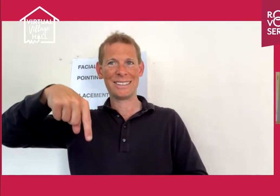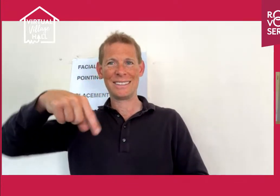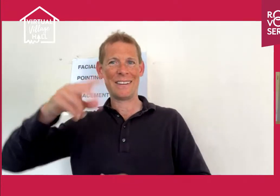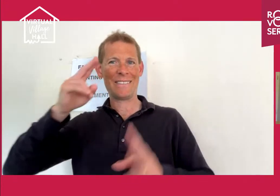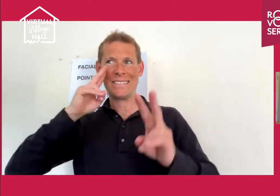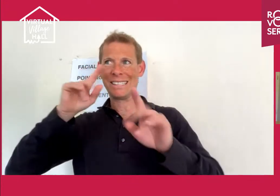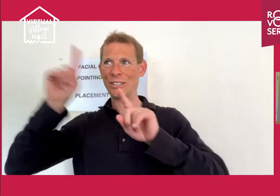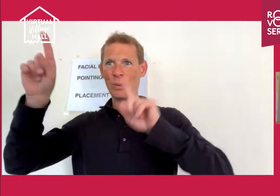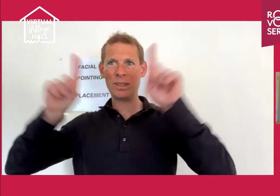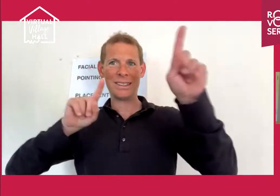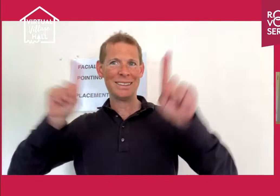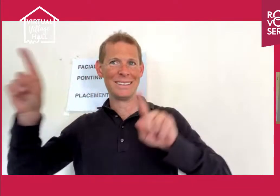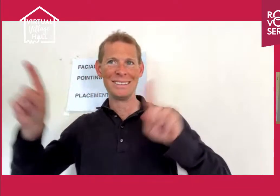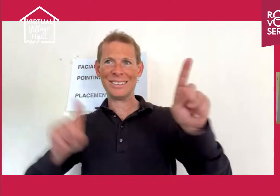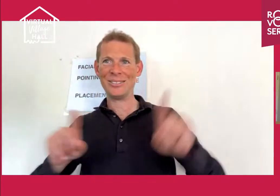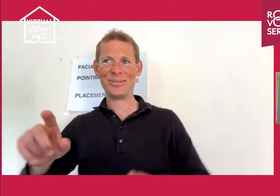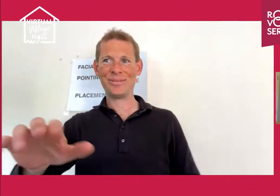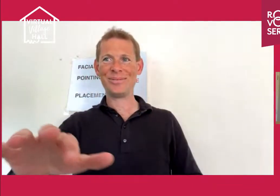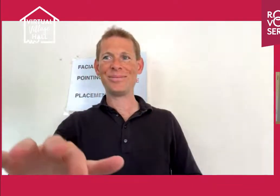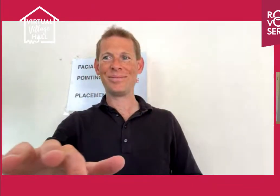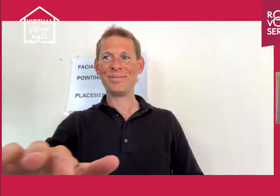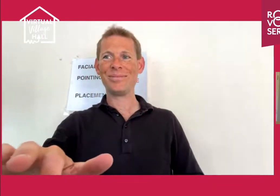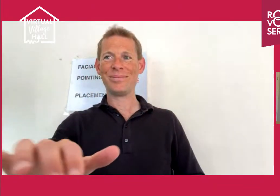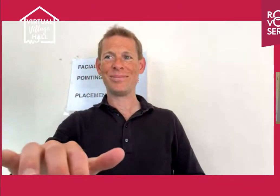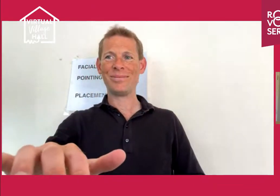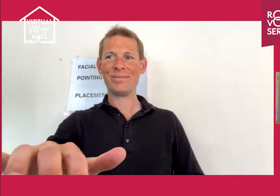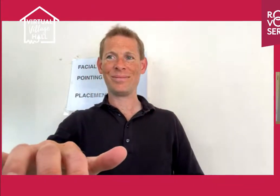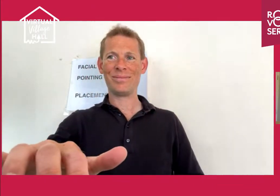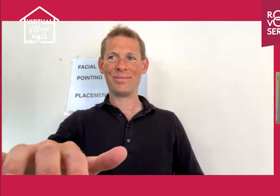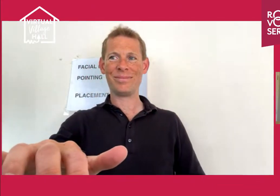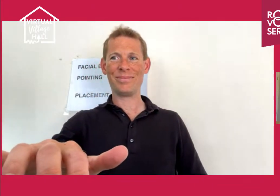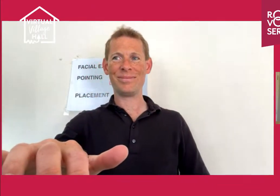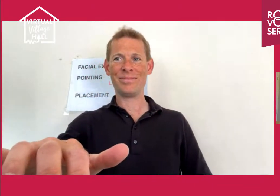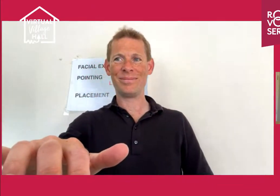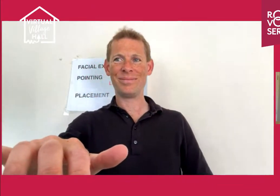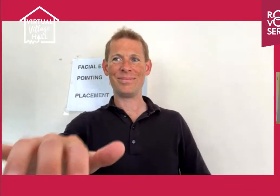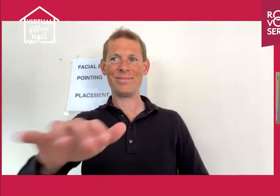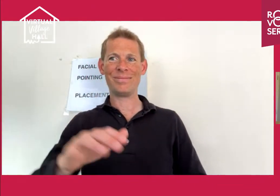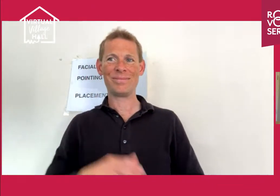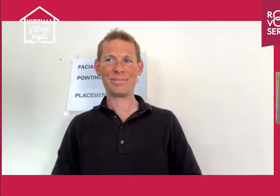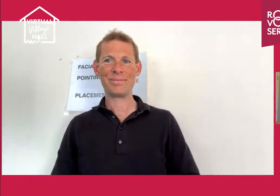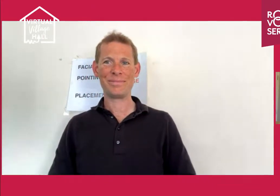is where I am, this is where I'm based. So it's visual. You can see the importance of pointing.